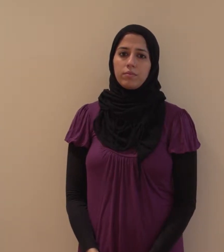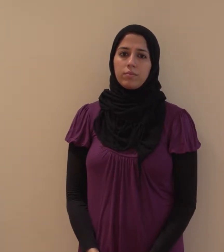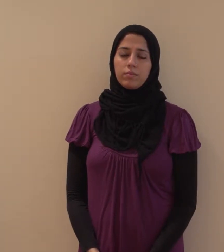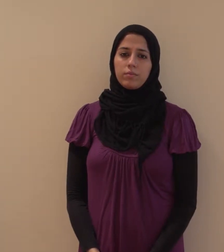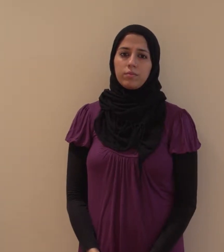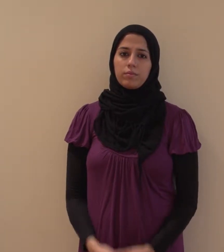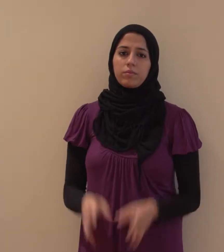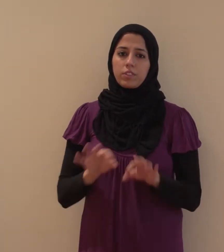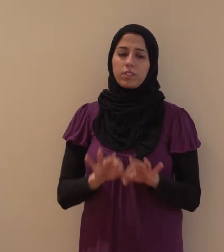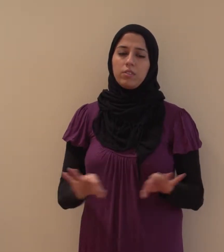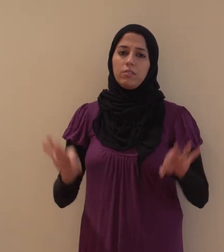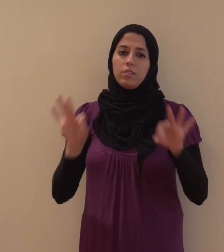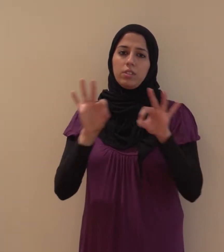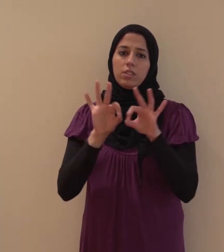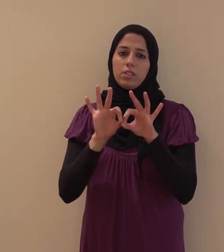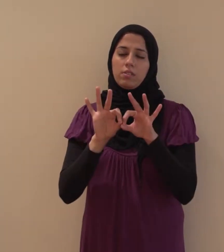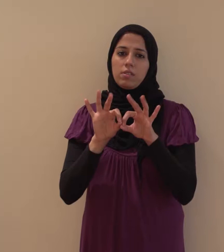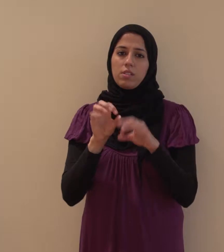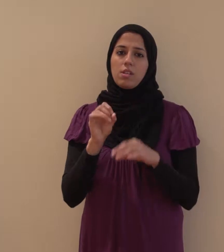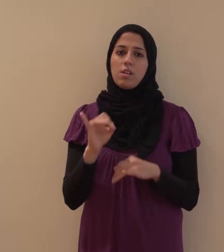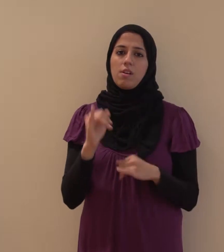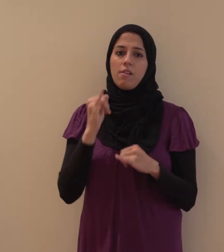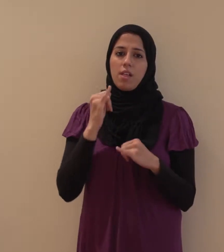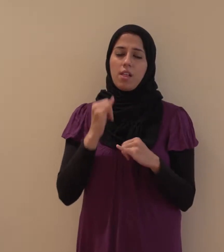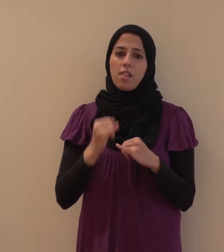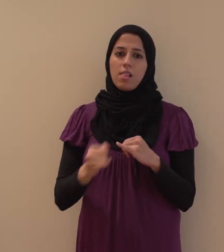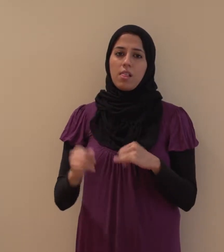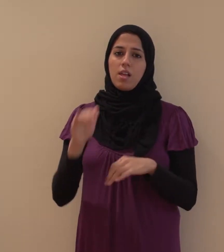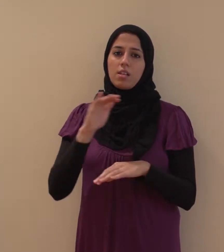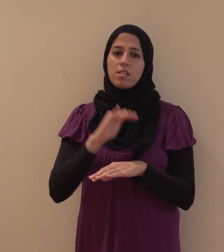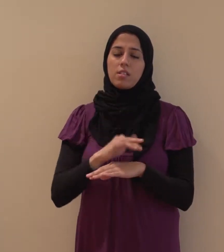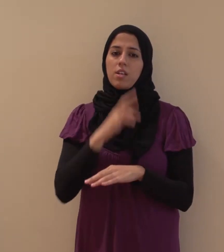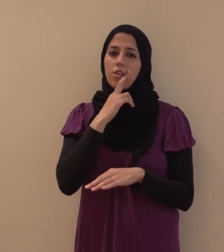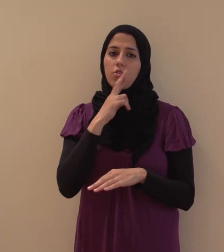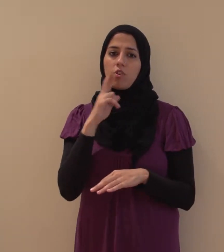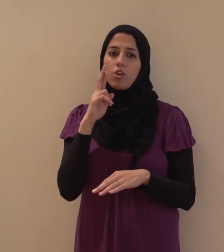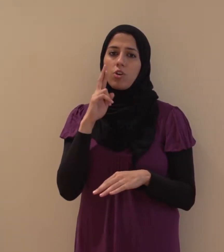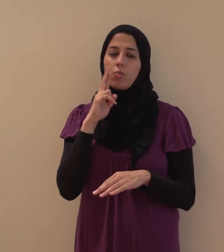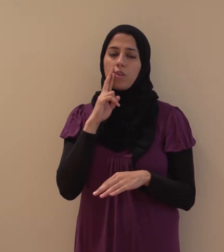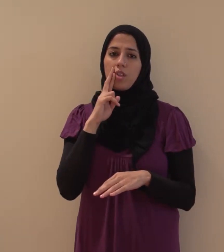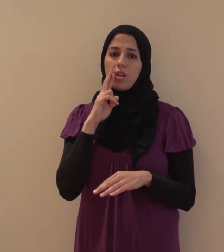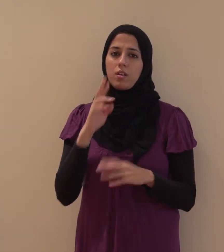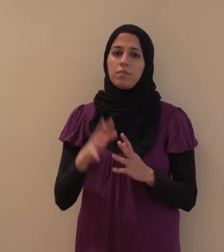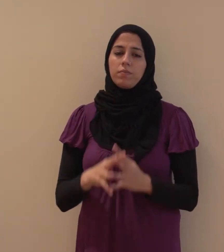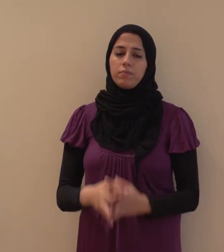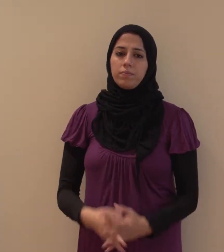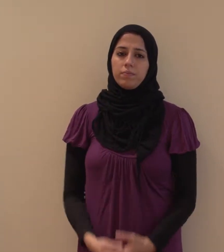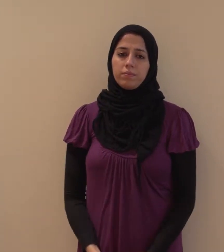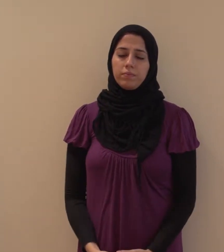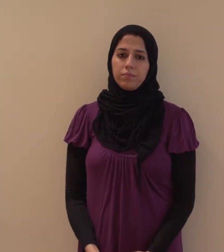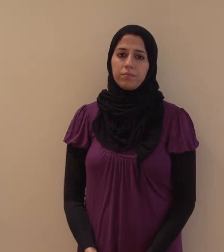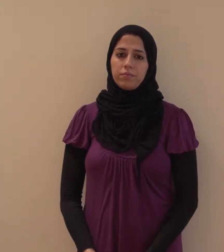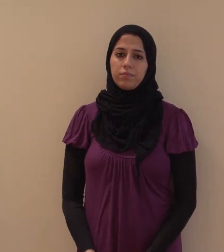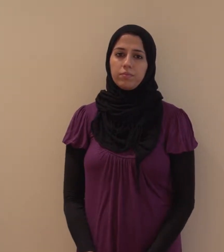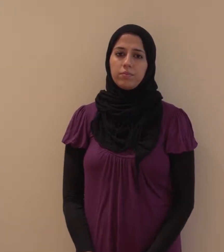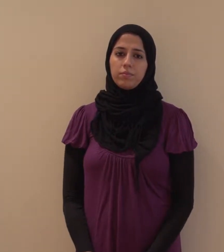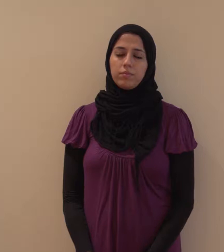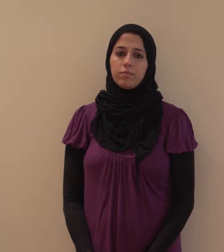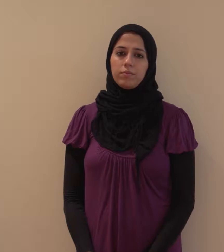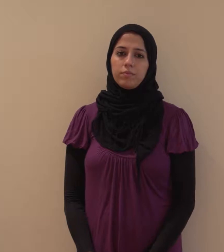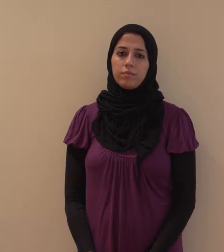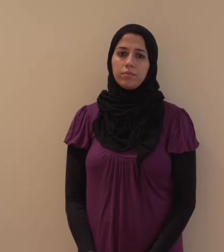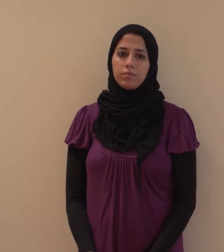10 days as per the hadith of the Prophet sallallahu alaihi wasallam. Now my brothers and sisters, you might